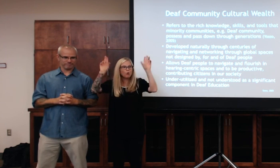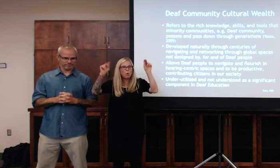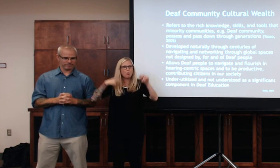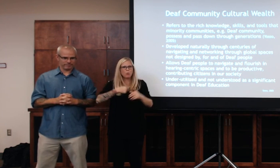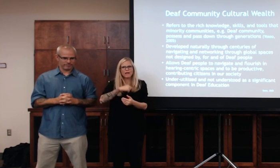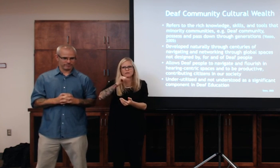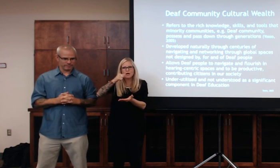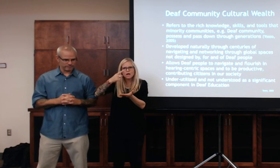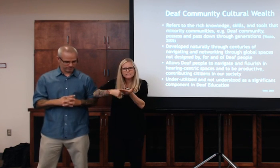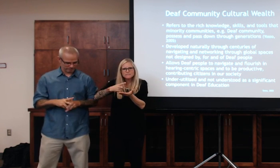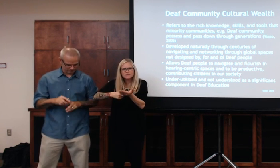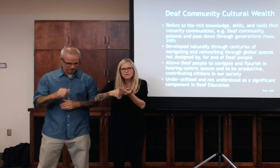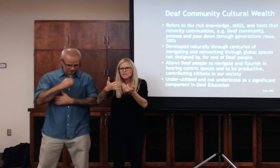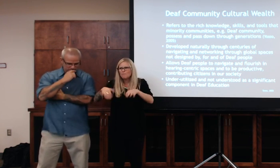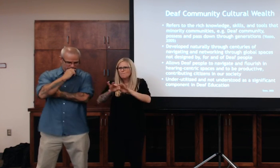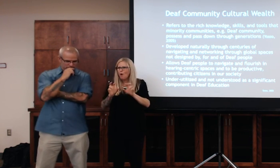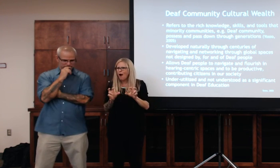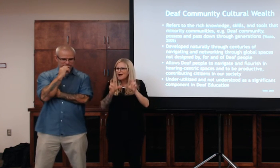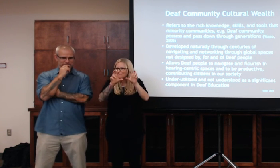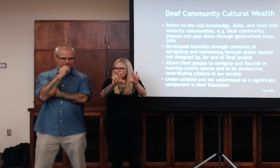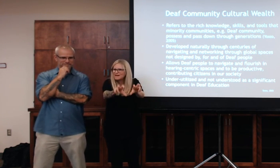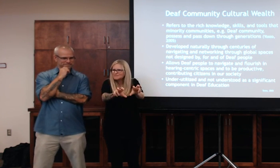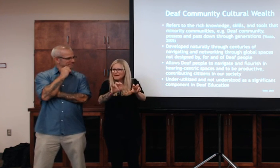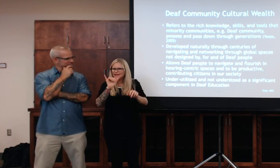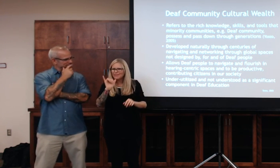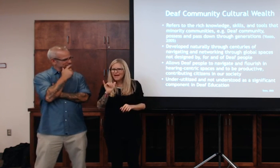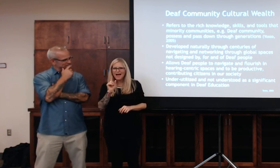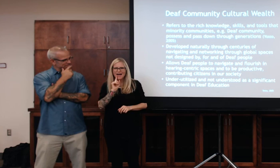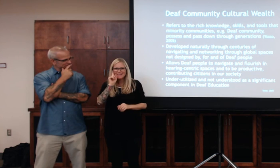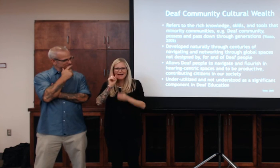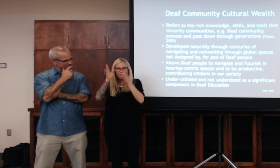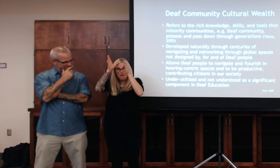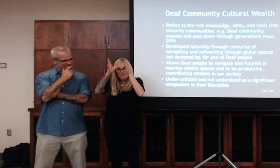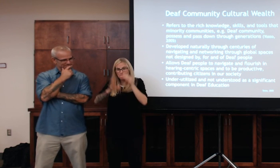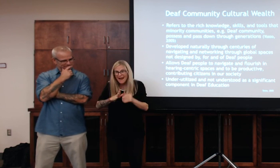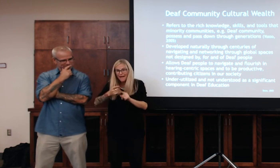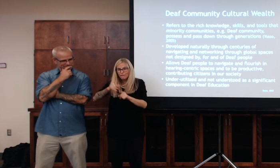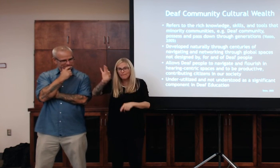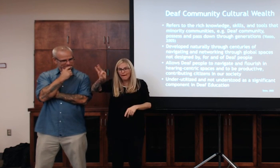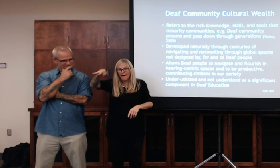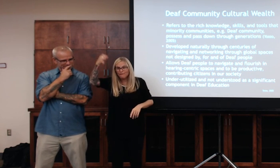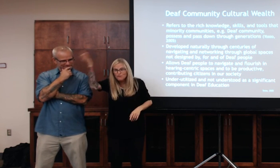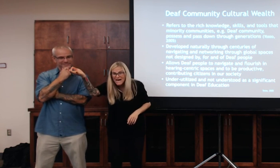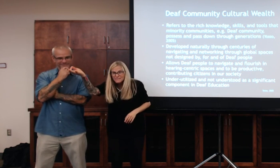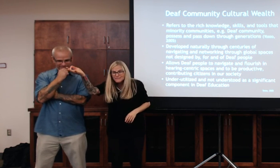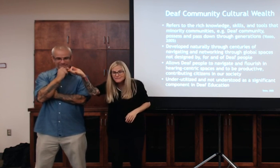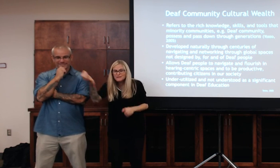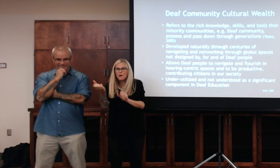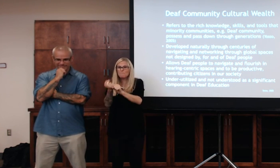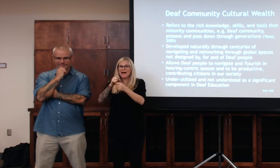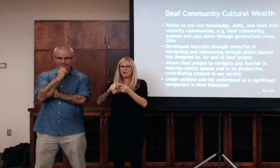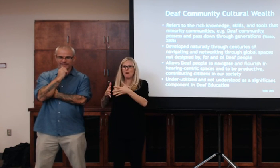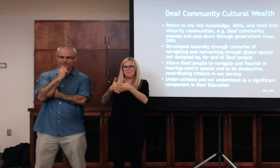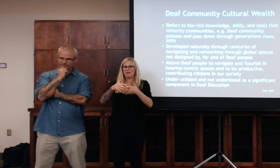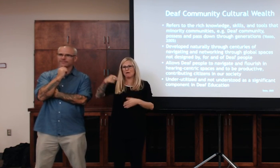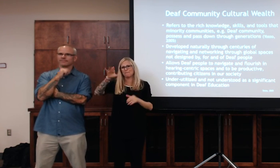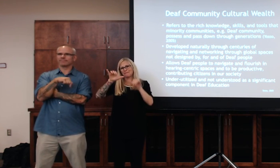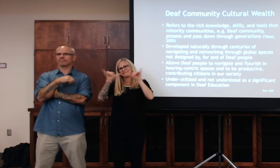But we don't discuss the important investments that a deaf man from France made to the American